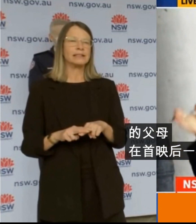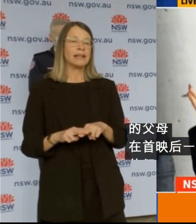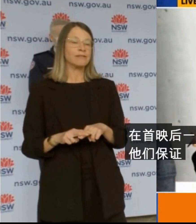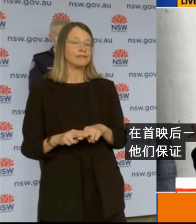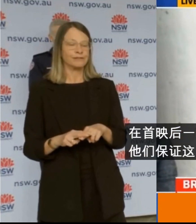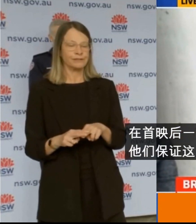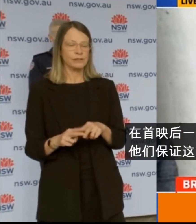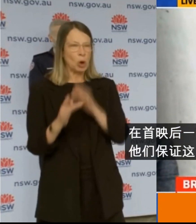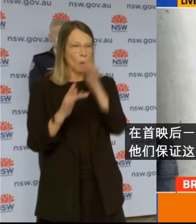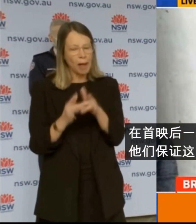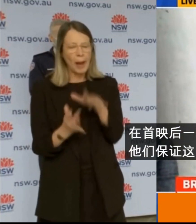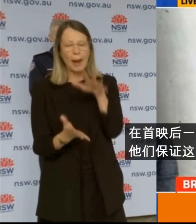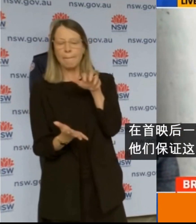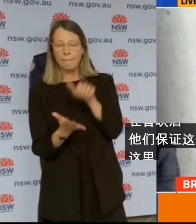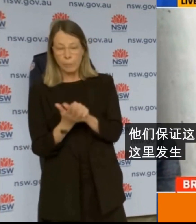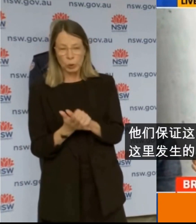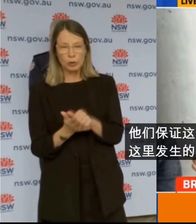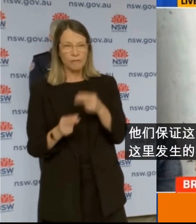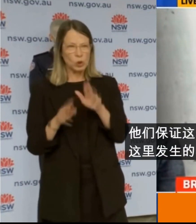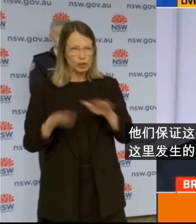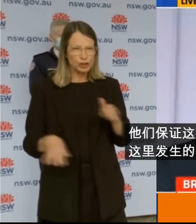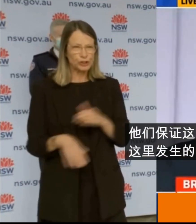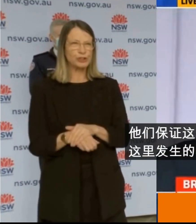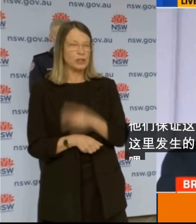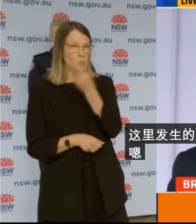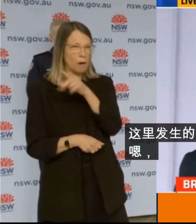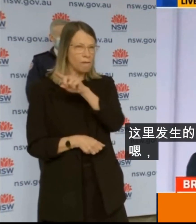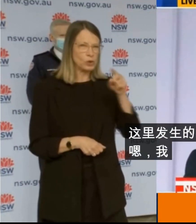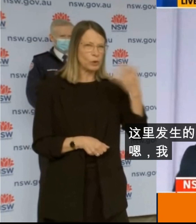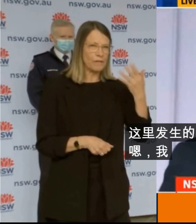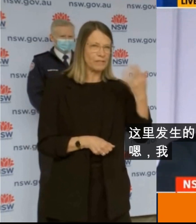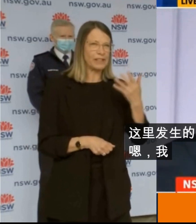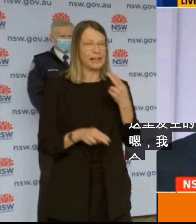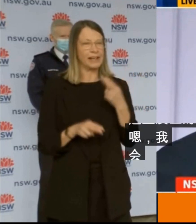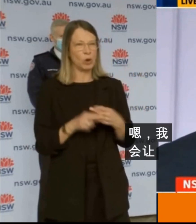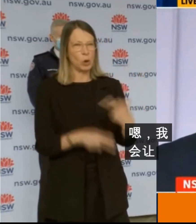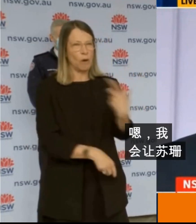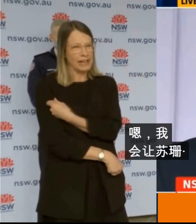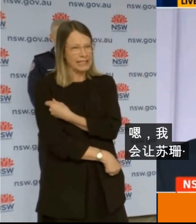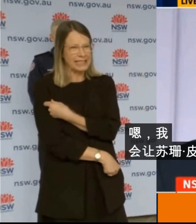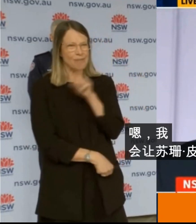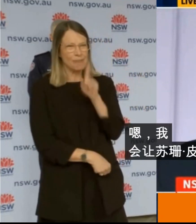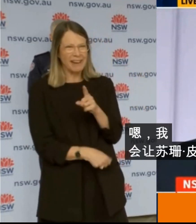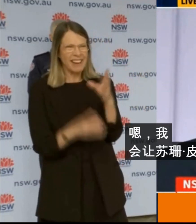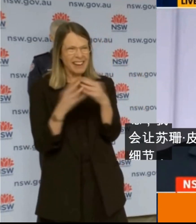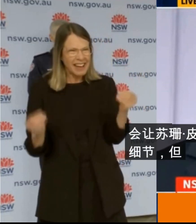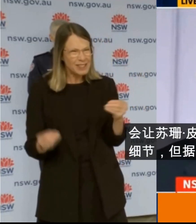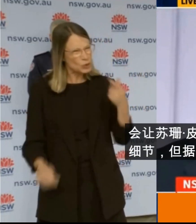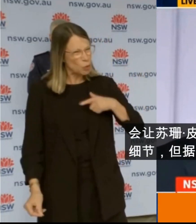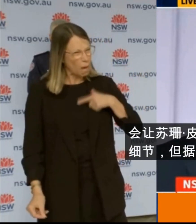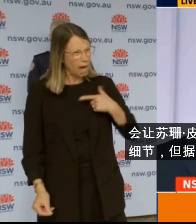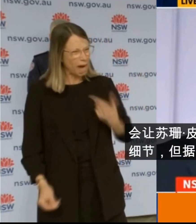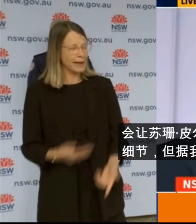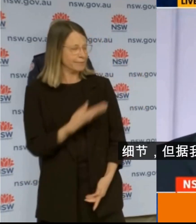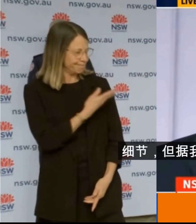Premier assured them that those bookings would be honoured. What's happened here? I'll get Susan Pearce to actually give you the details,